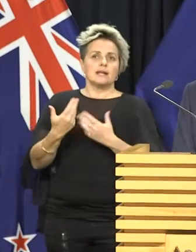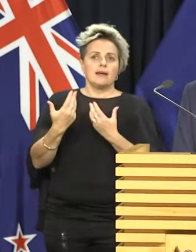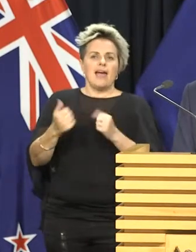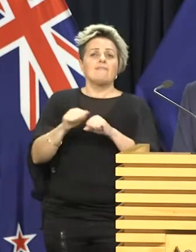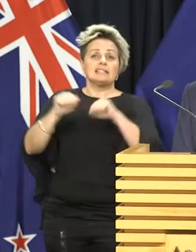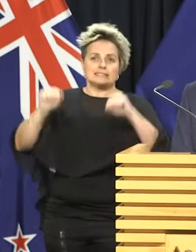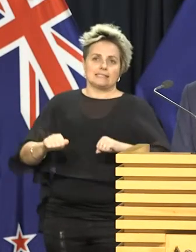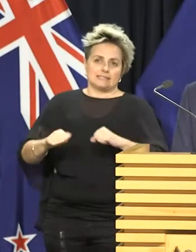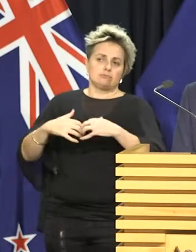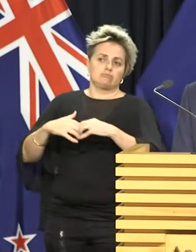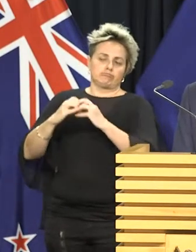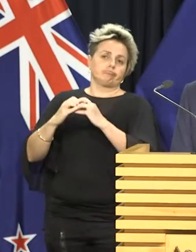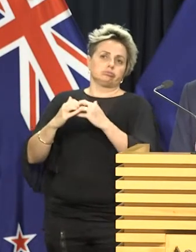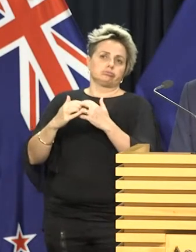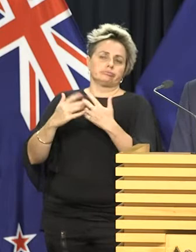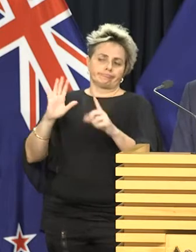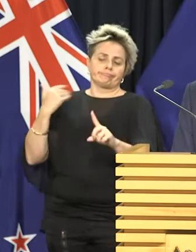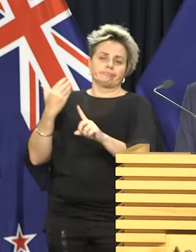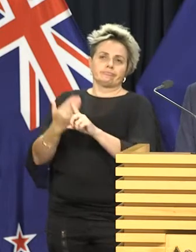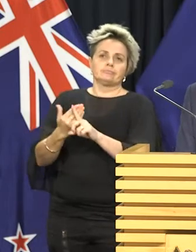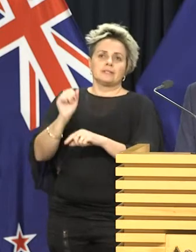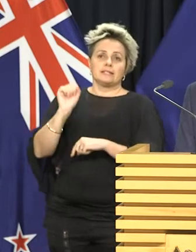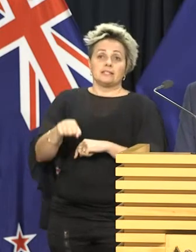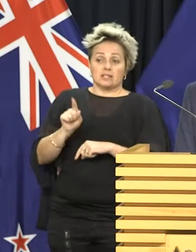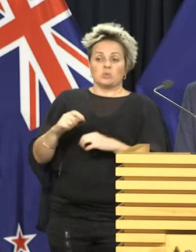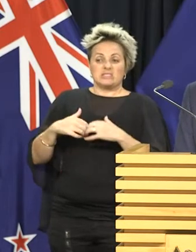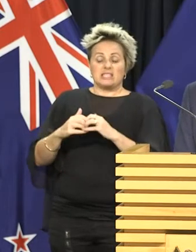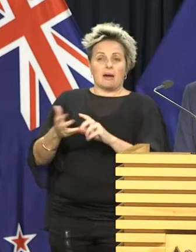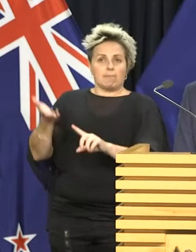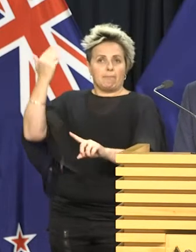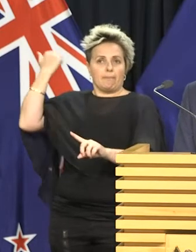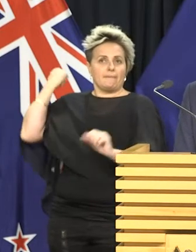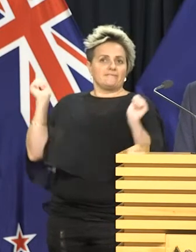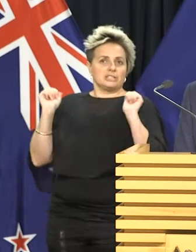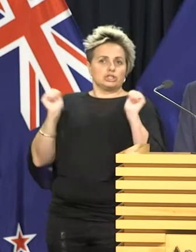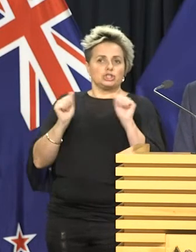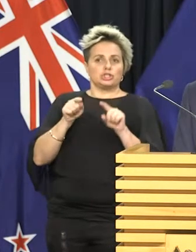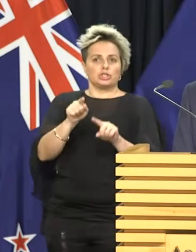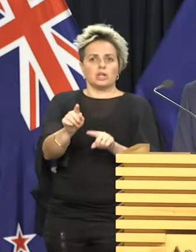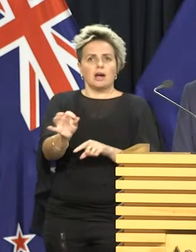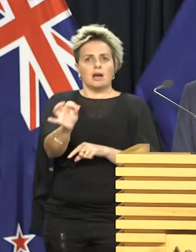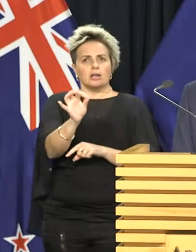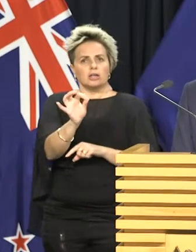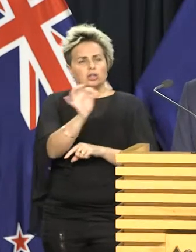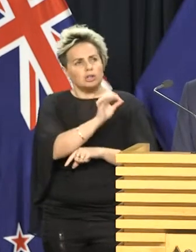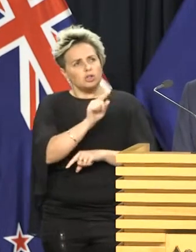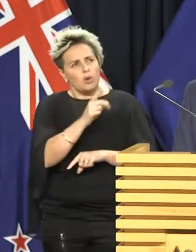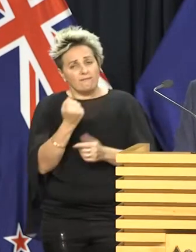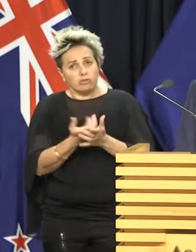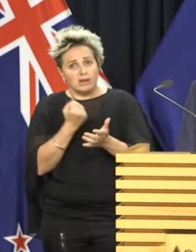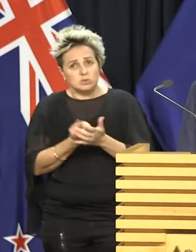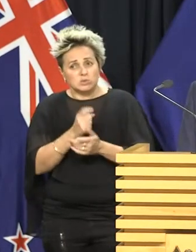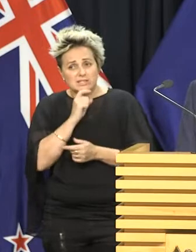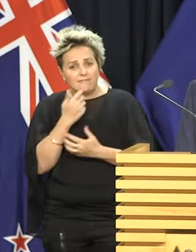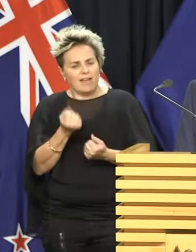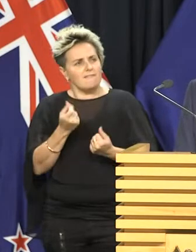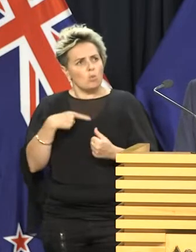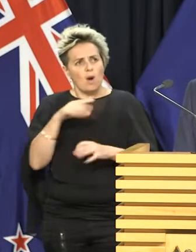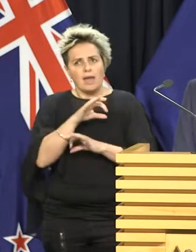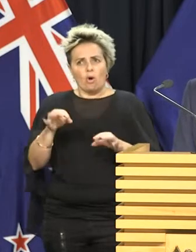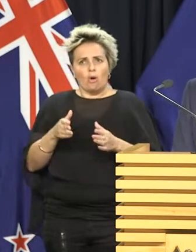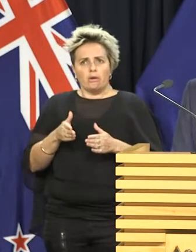defined system now for doing that. In fact, that was in place. If you have the resources, why did you not do that? Well, I think we've traversed